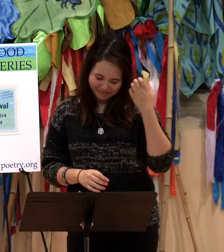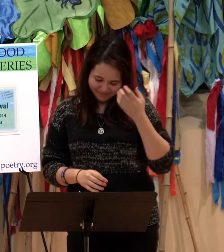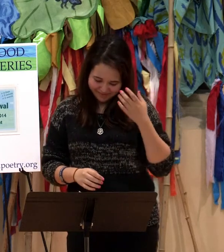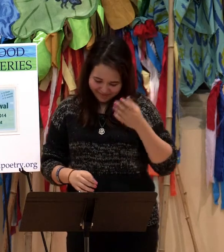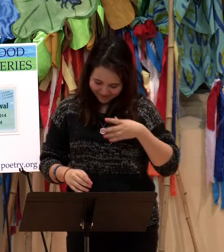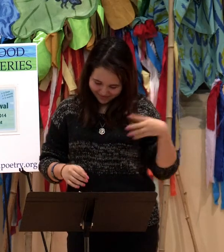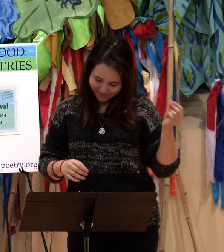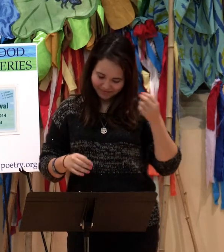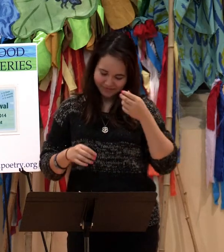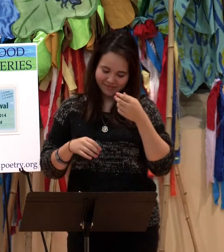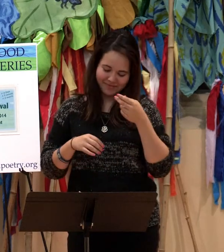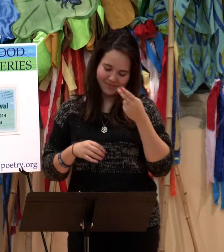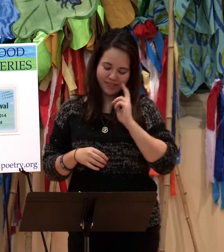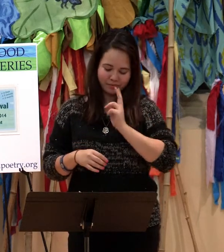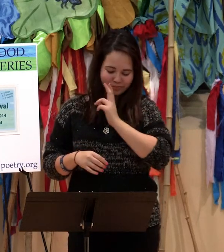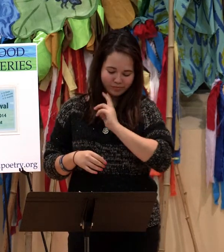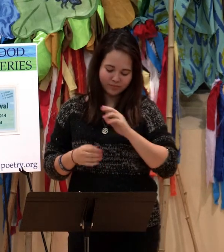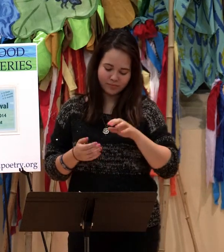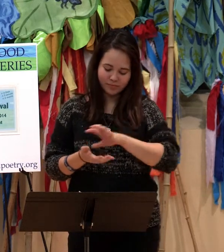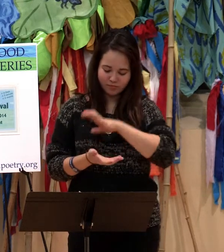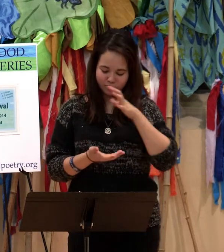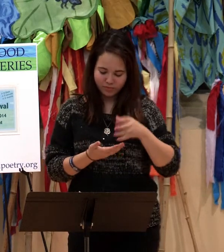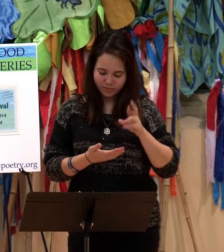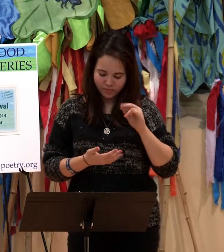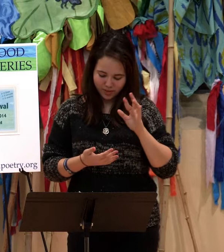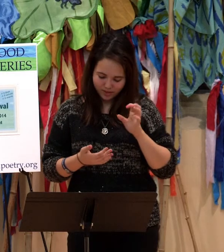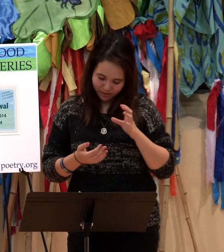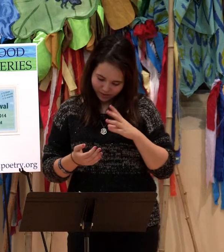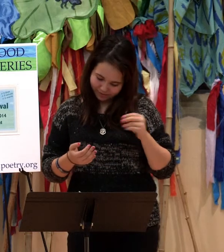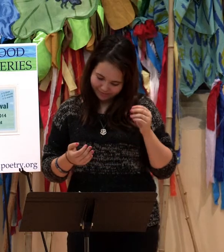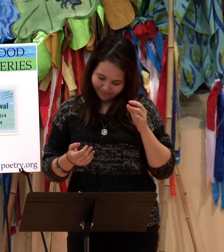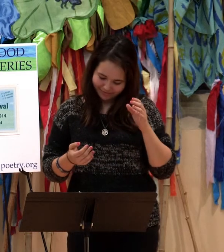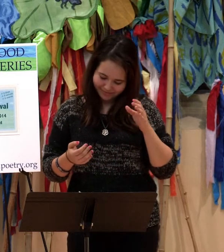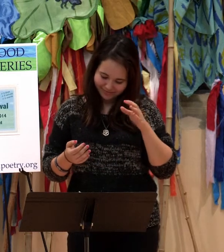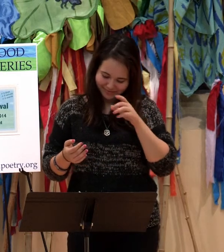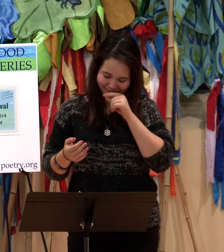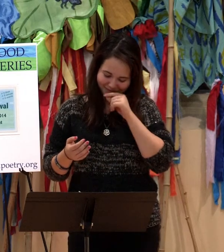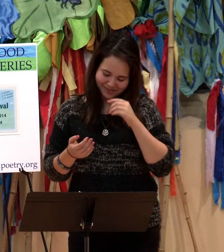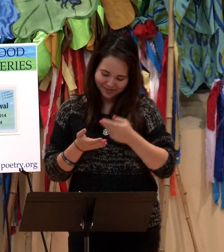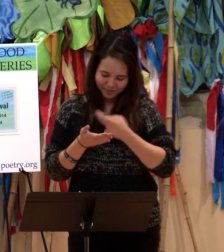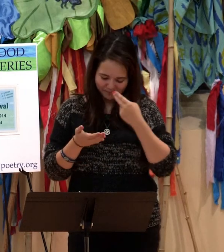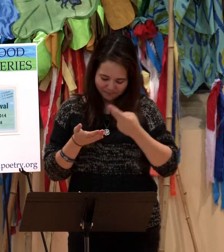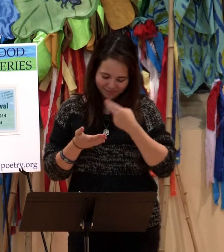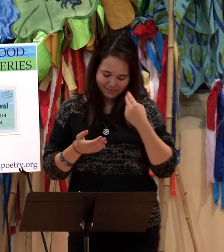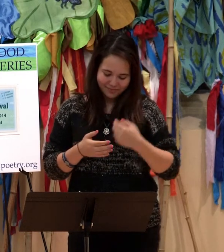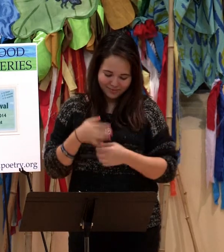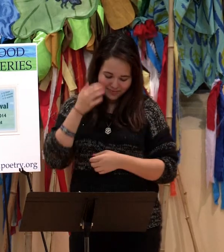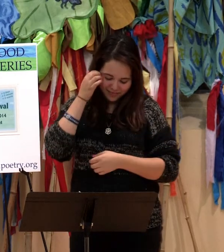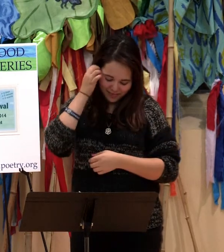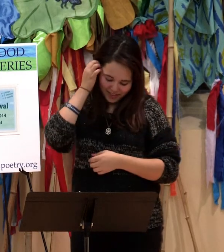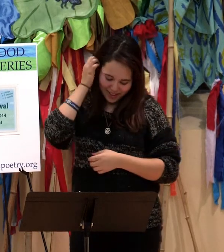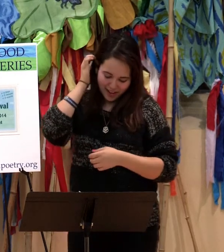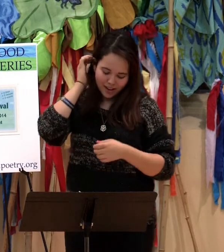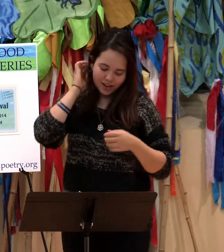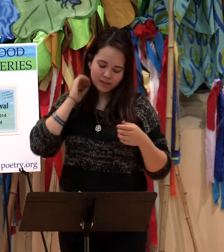I am from Europe and Honduras, rice with beans and chicken yucca soup.